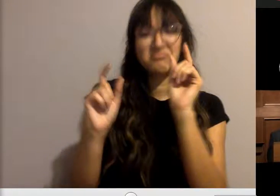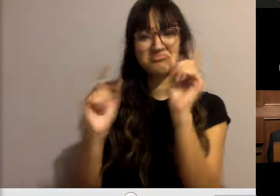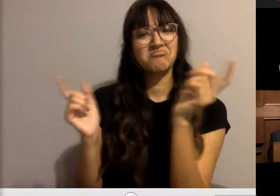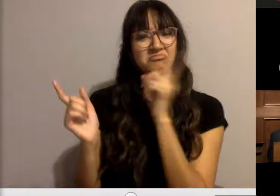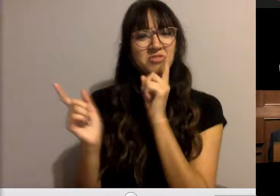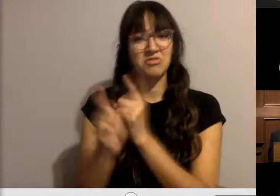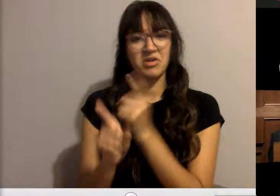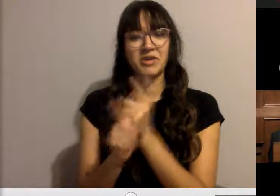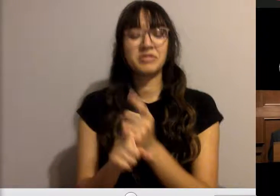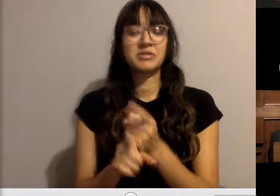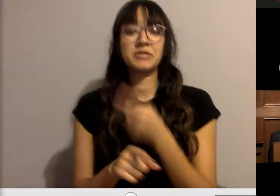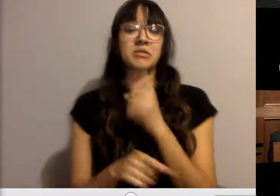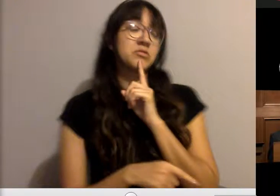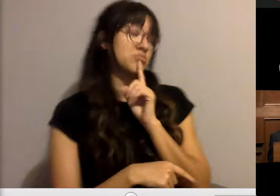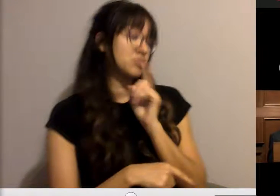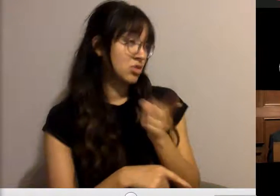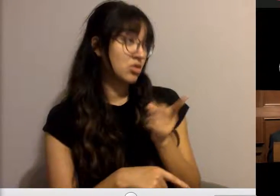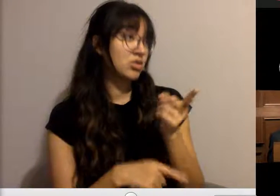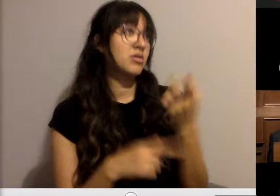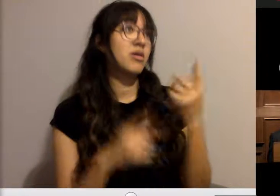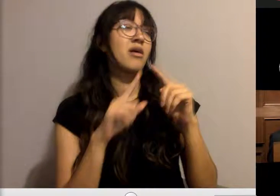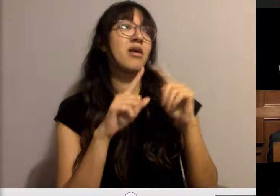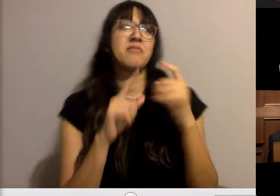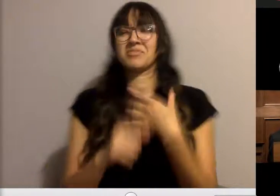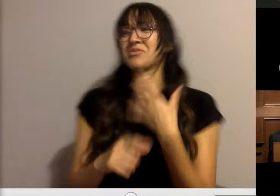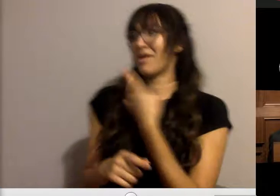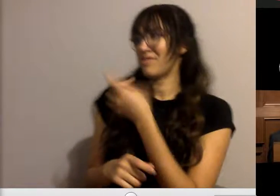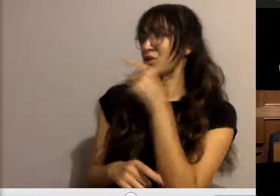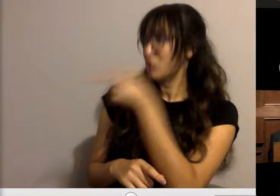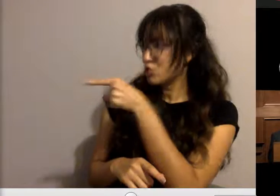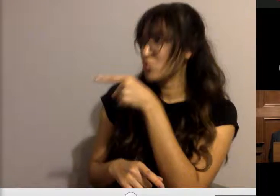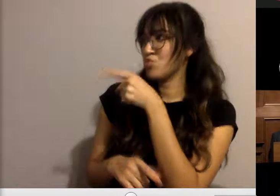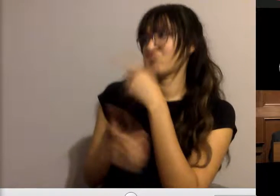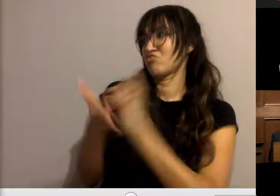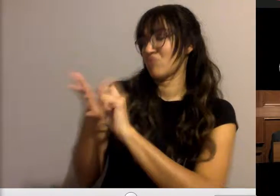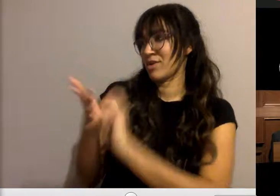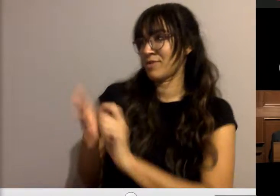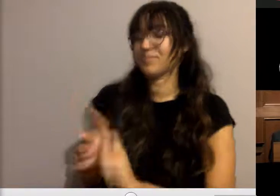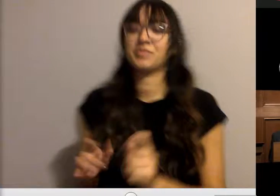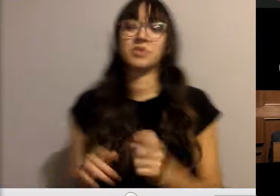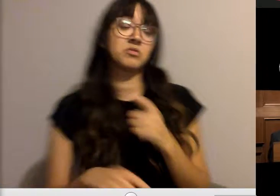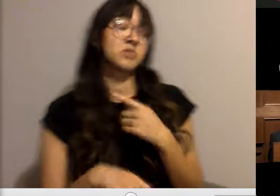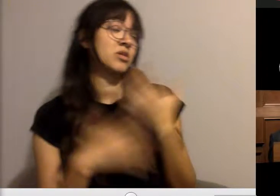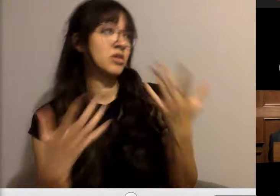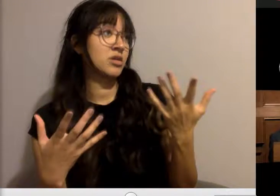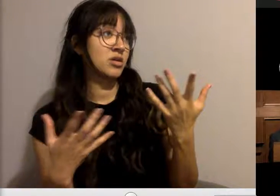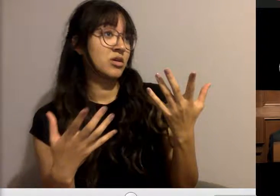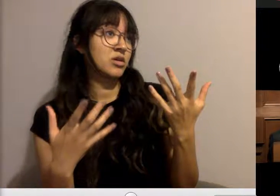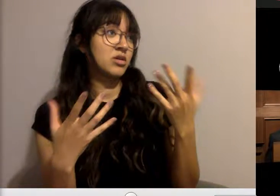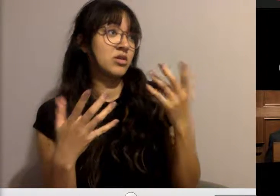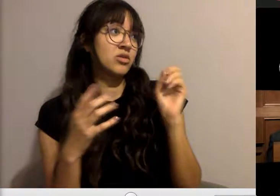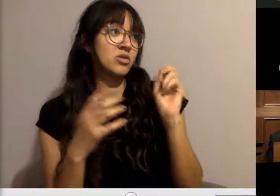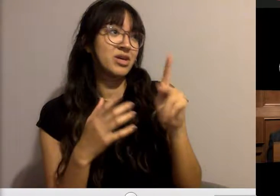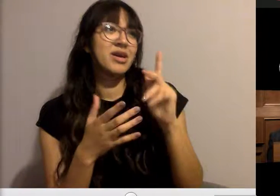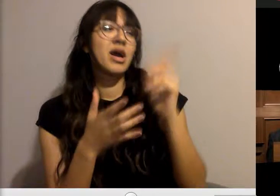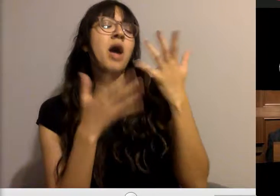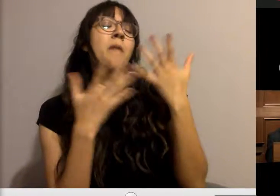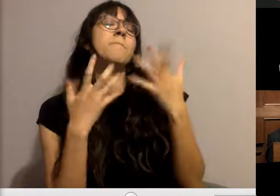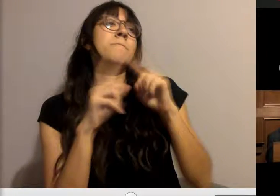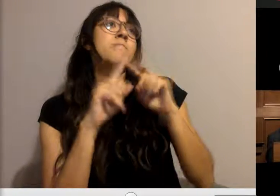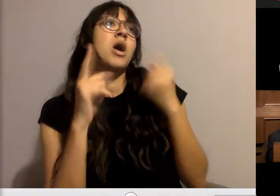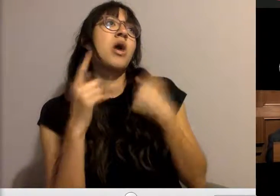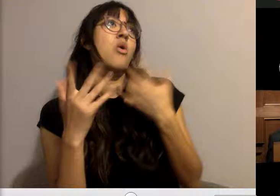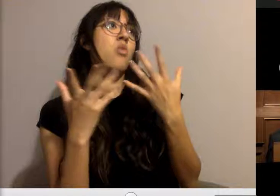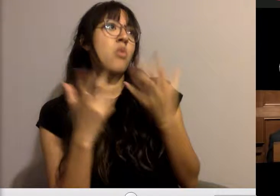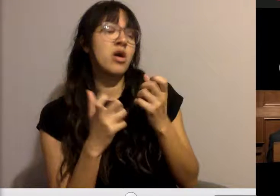condition. Let me write about what collapsed as well as how it collapsed. Because to me, the late Bronze Age,